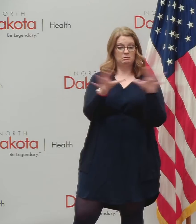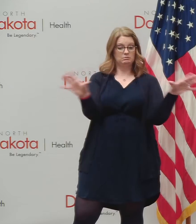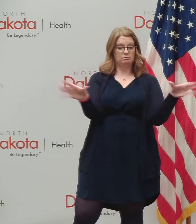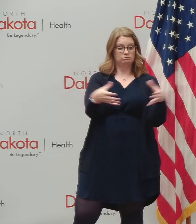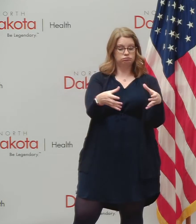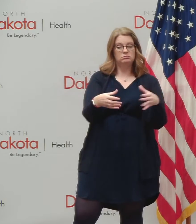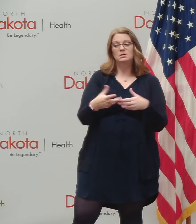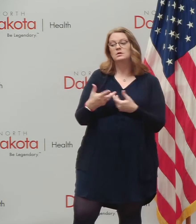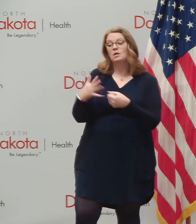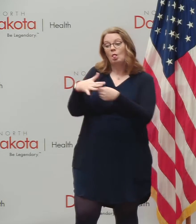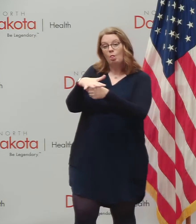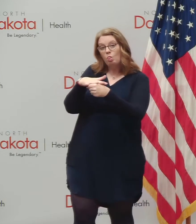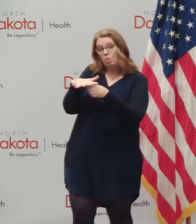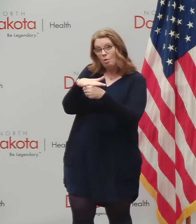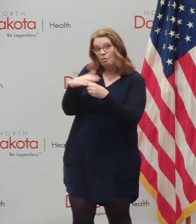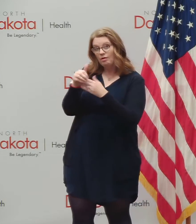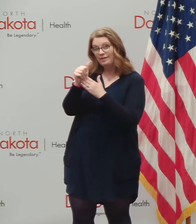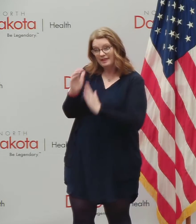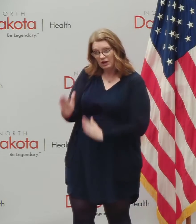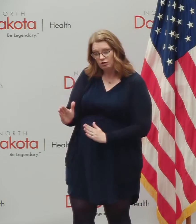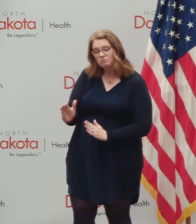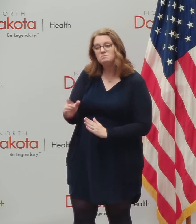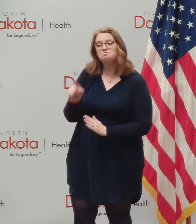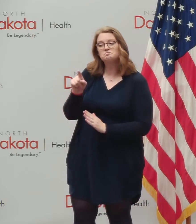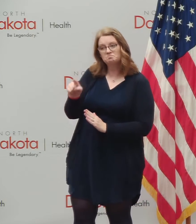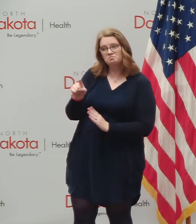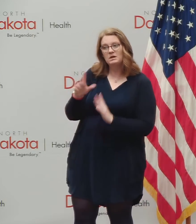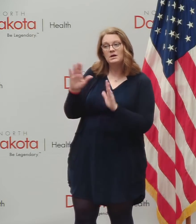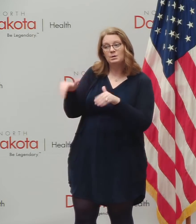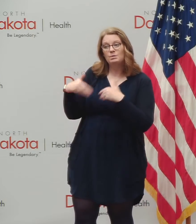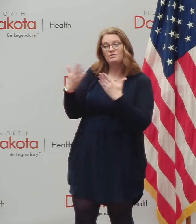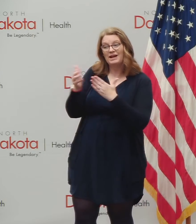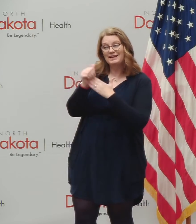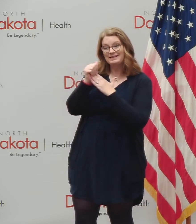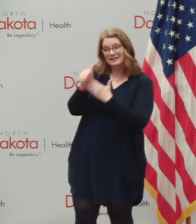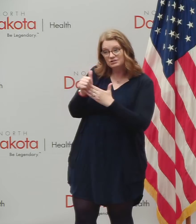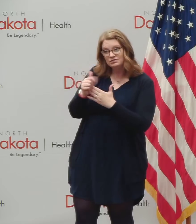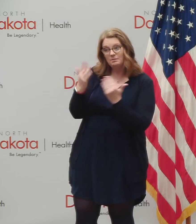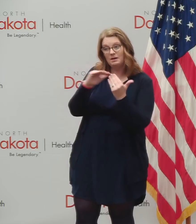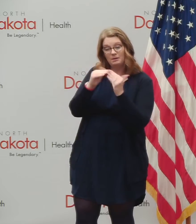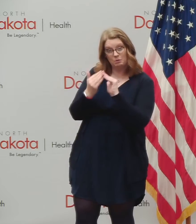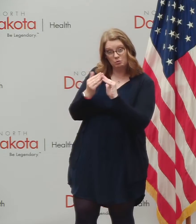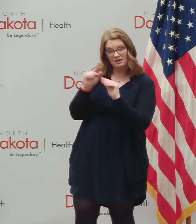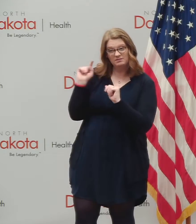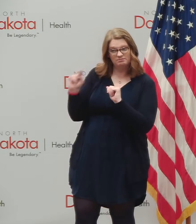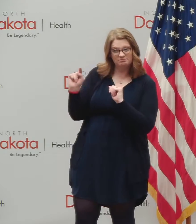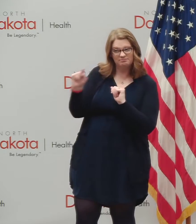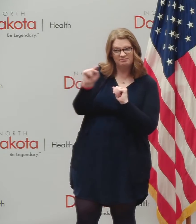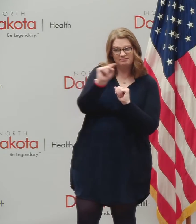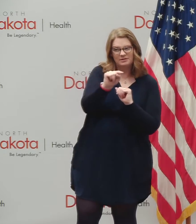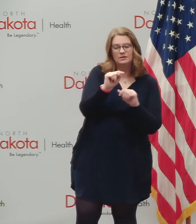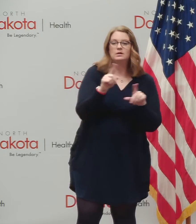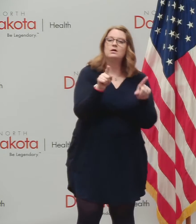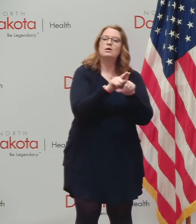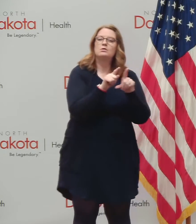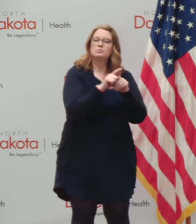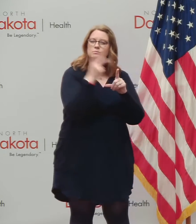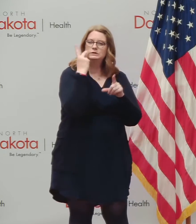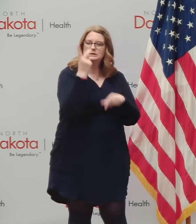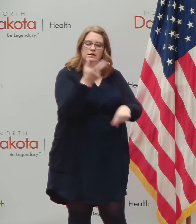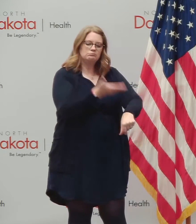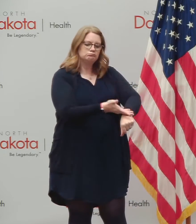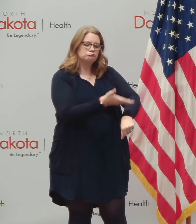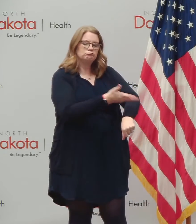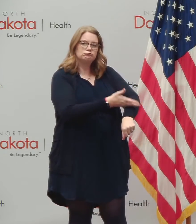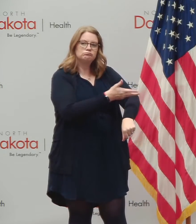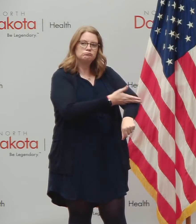leaders that are providing leadership in those communities, and we're seeing some progress